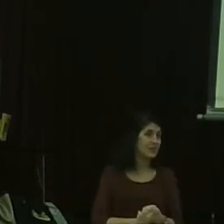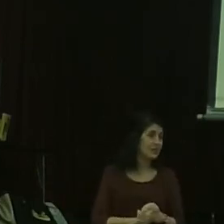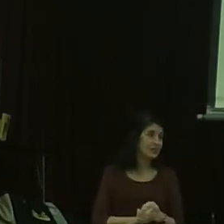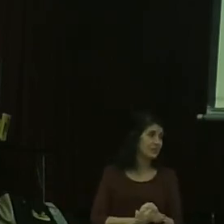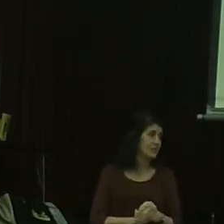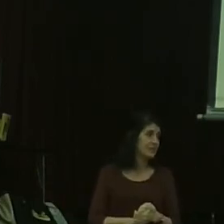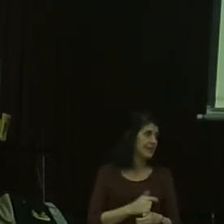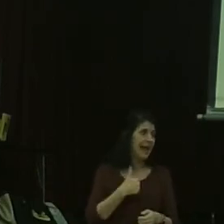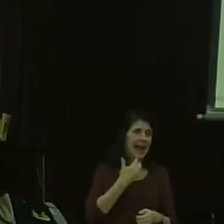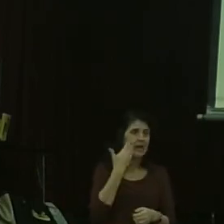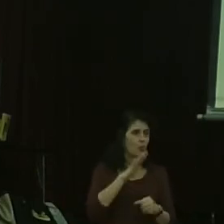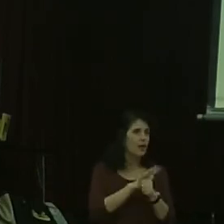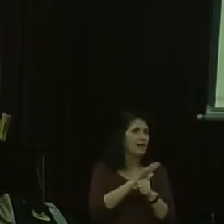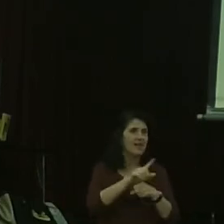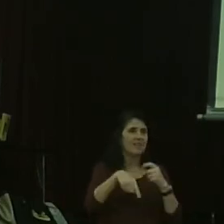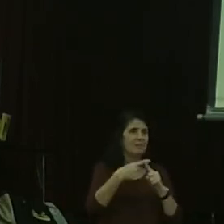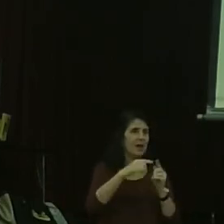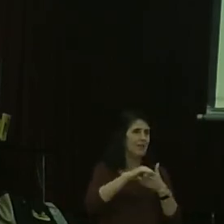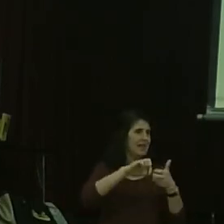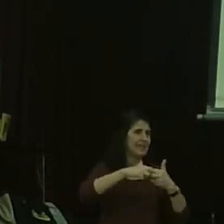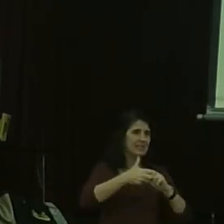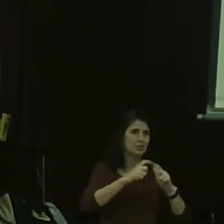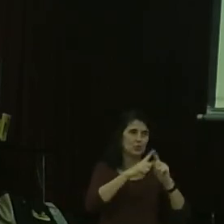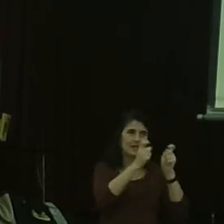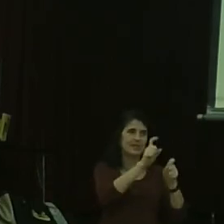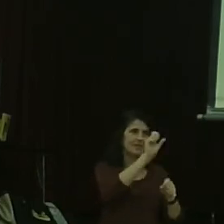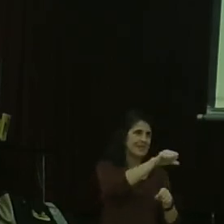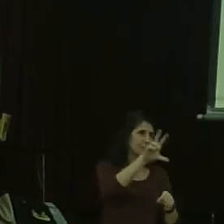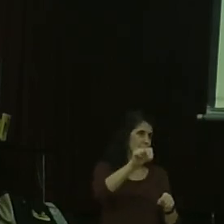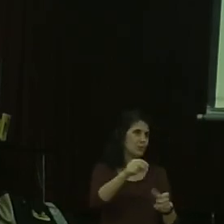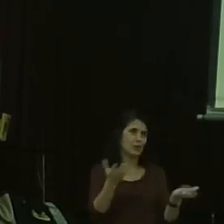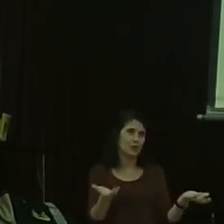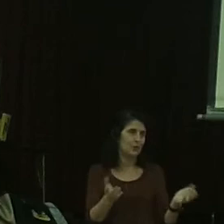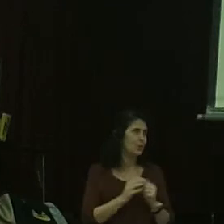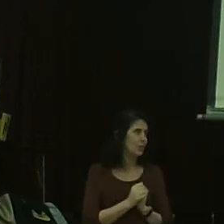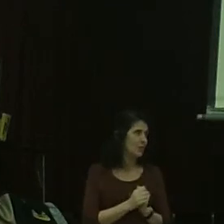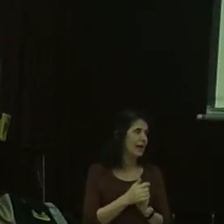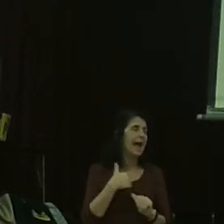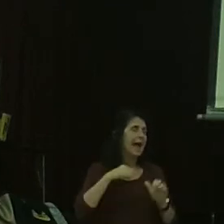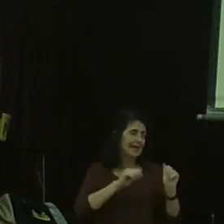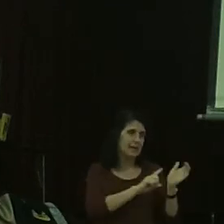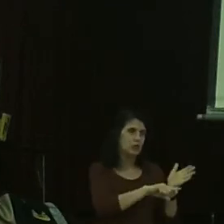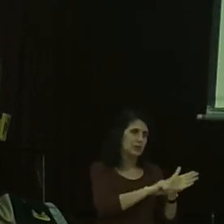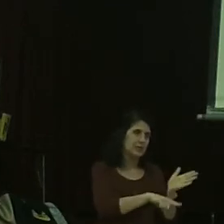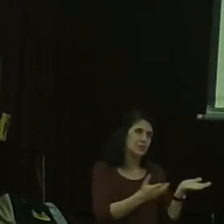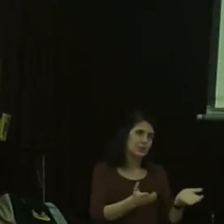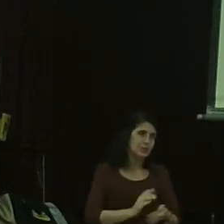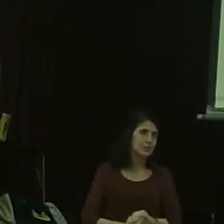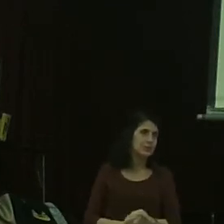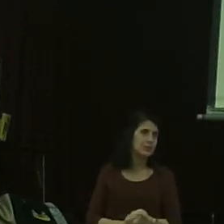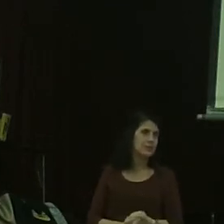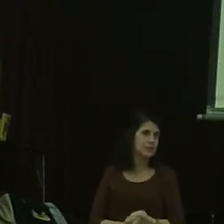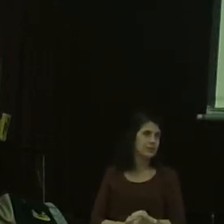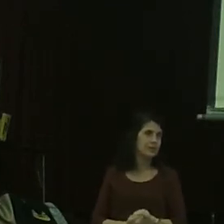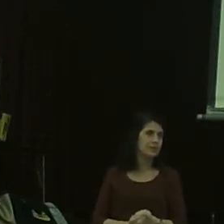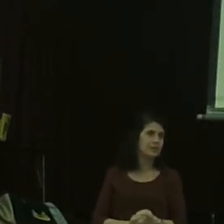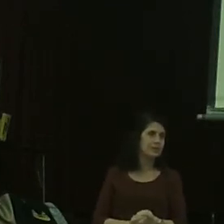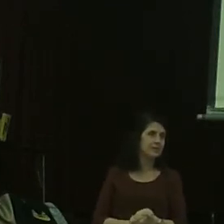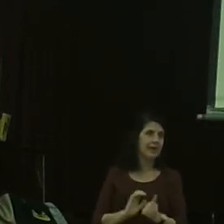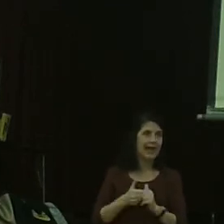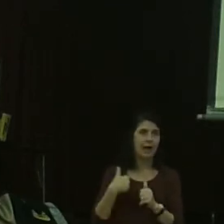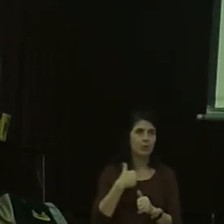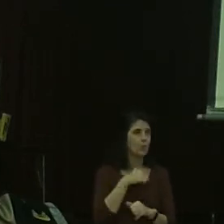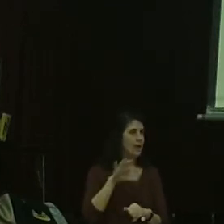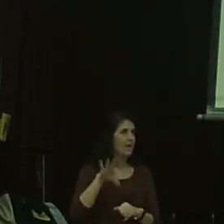So I don't know enough about that particular issue to give you a yes or no response, but it's something that I can look into. So, and how do we